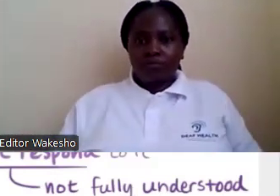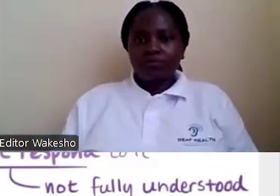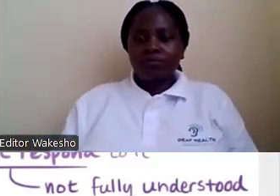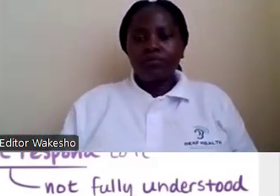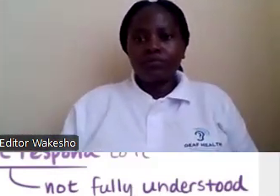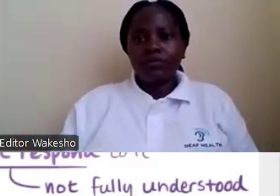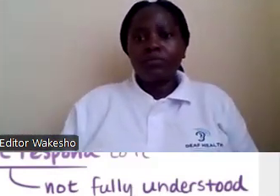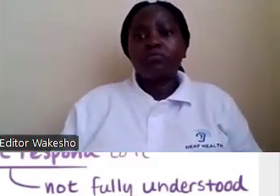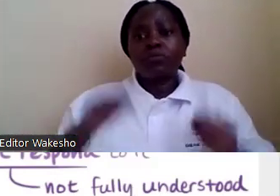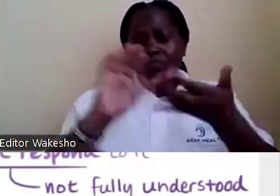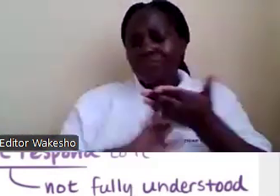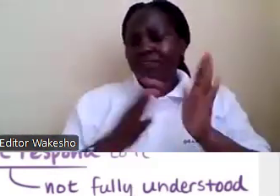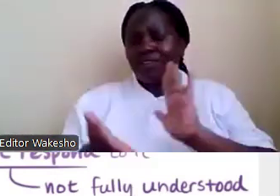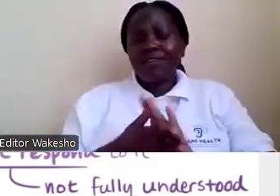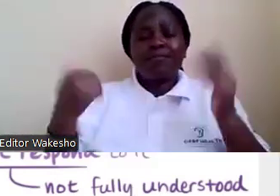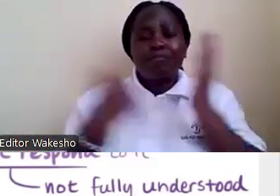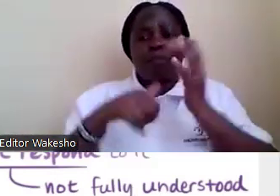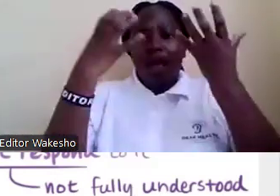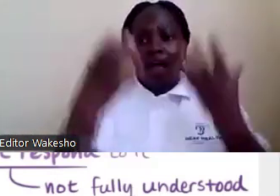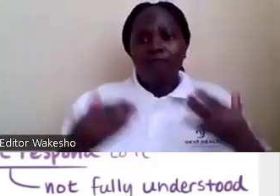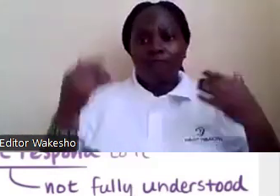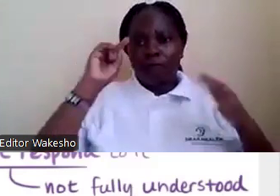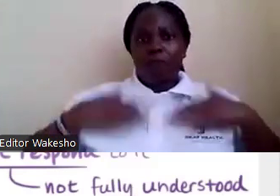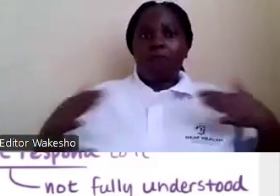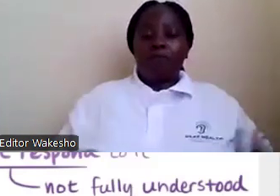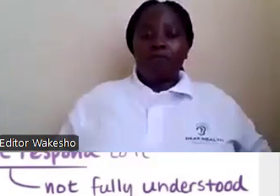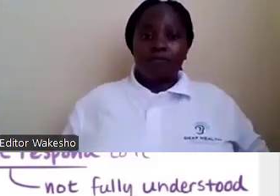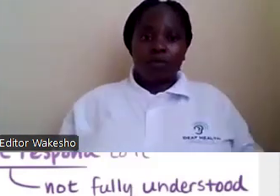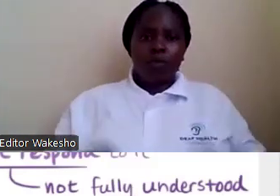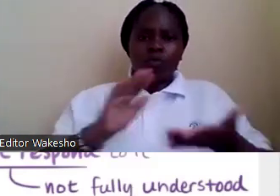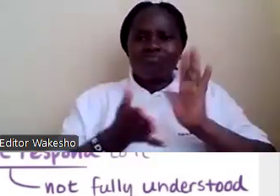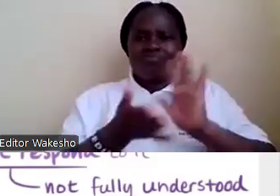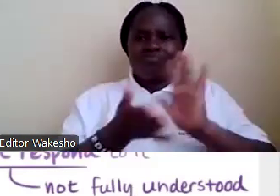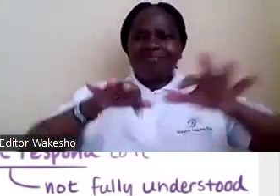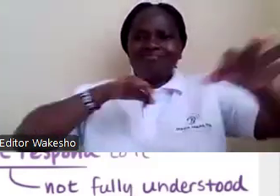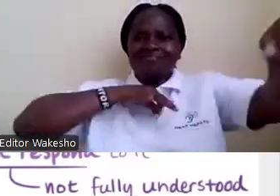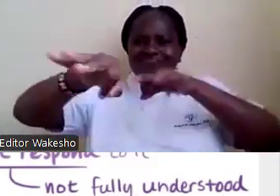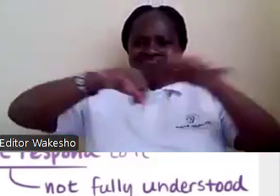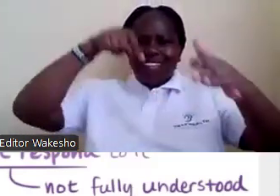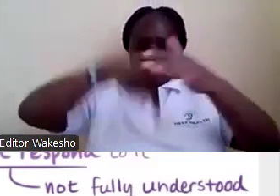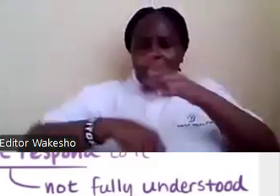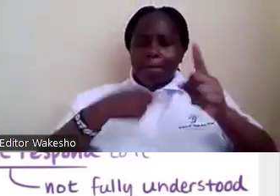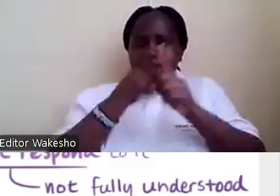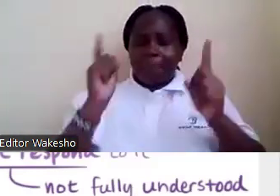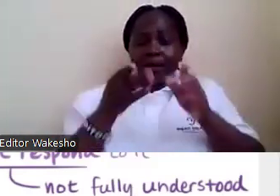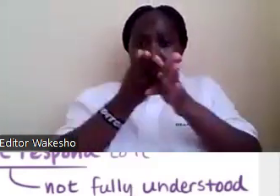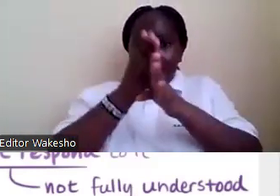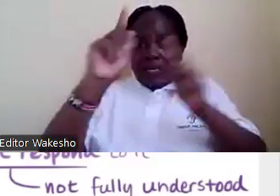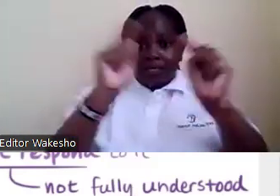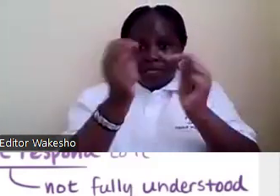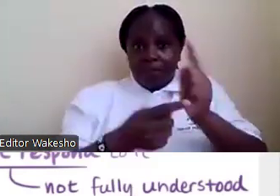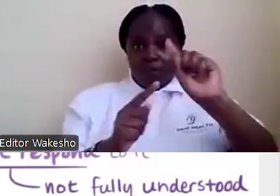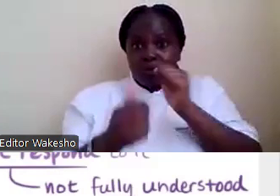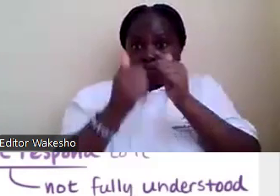problematic. So, again, without going too much into details, the main concept with type 1 is that your